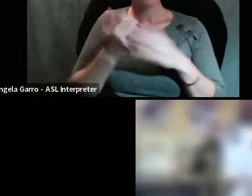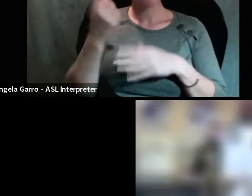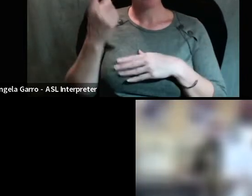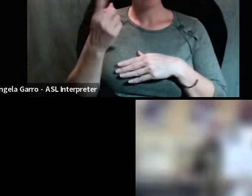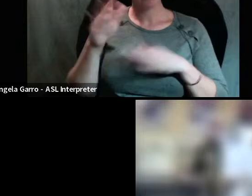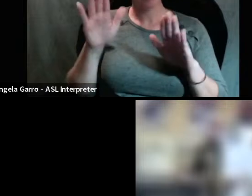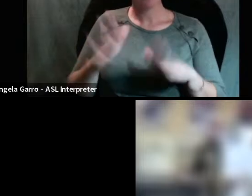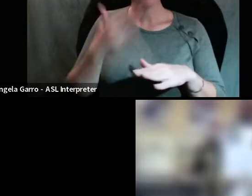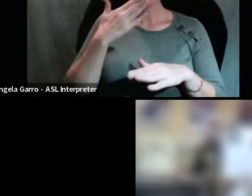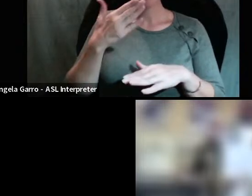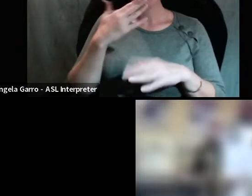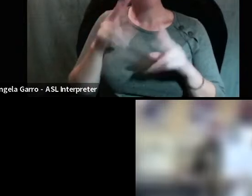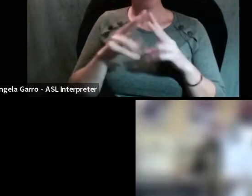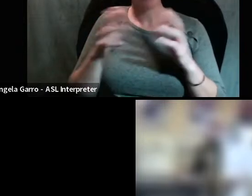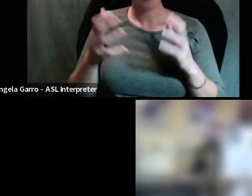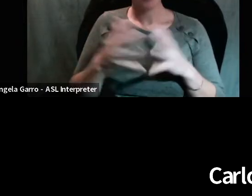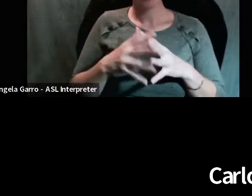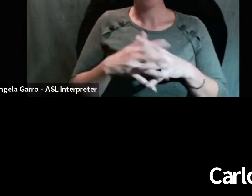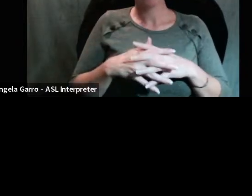Awesome. Thank you very much.